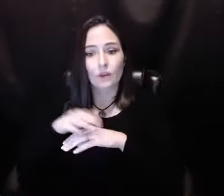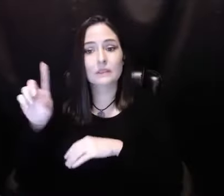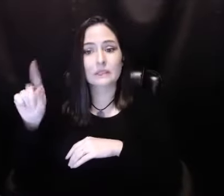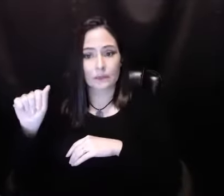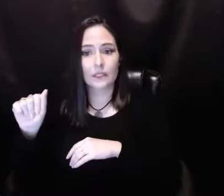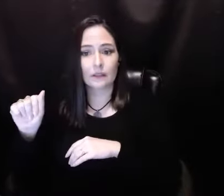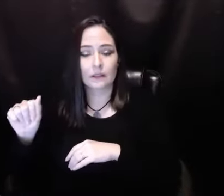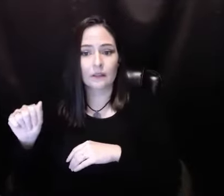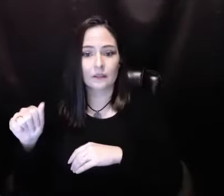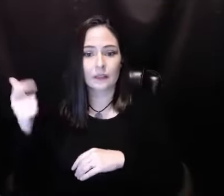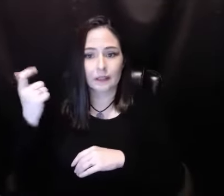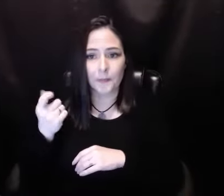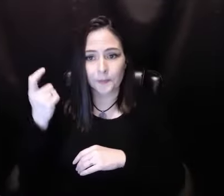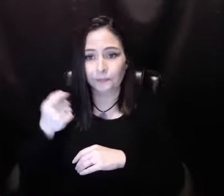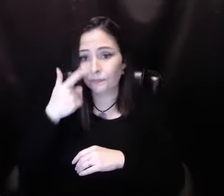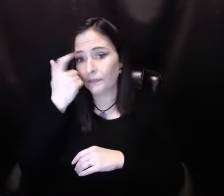he was, on disability